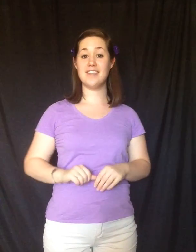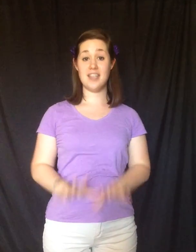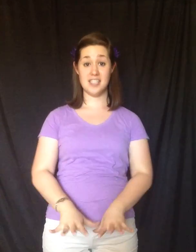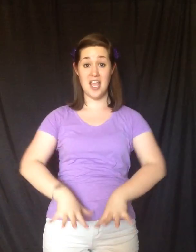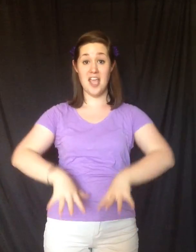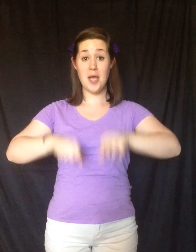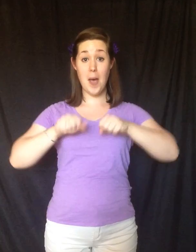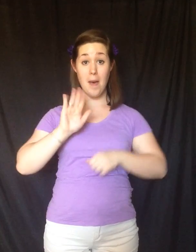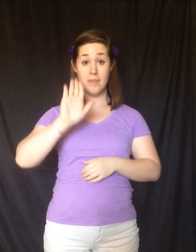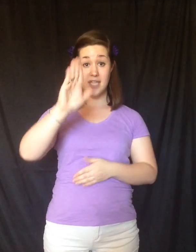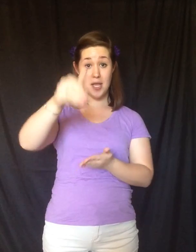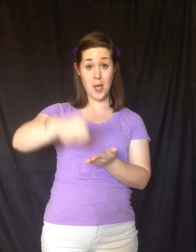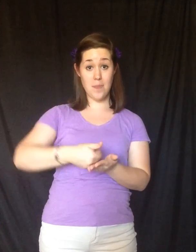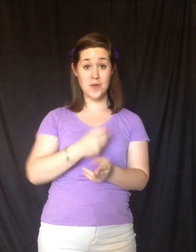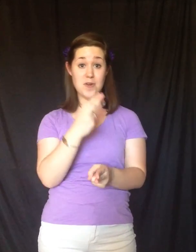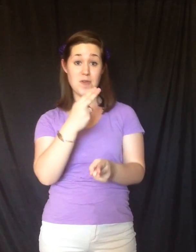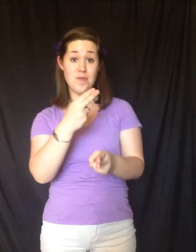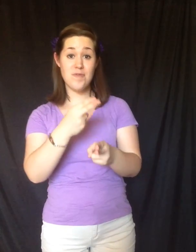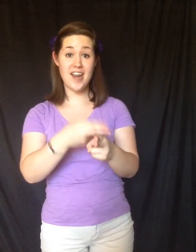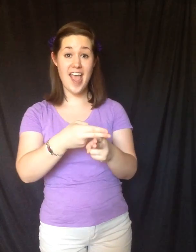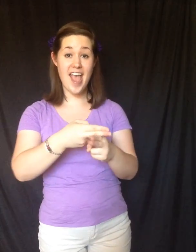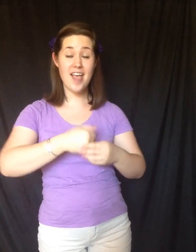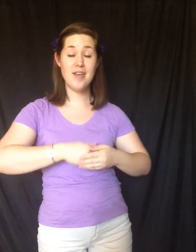Take up, take up your new name.